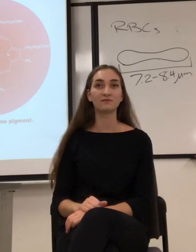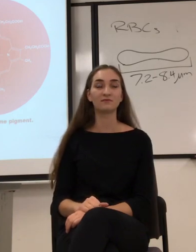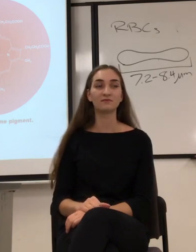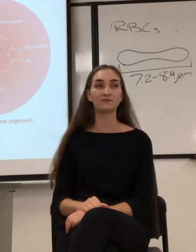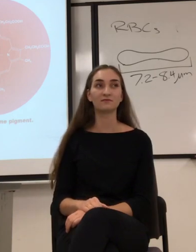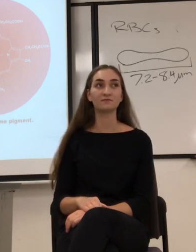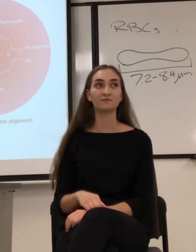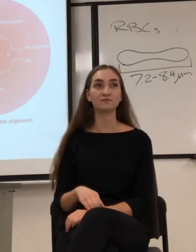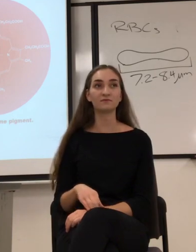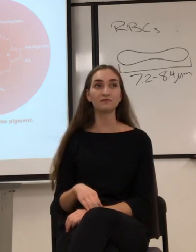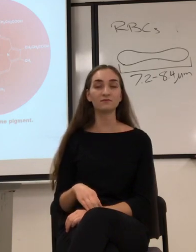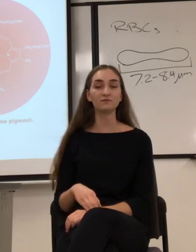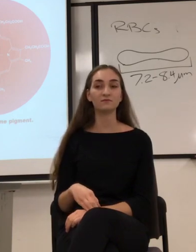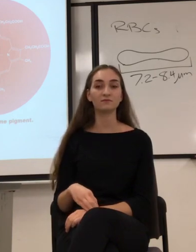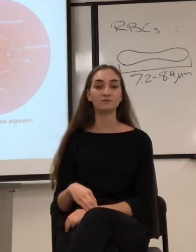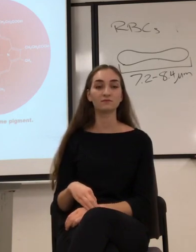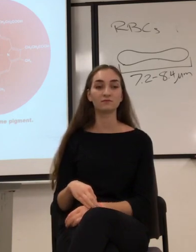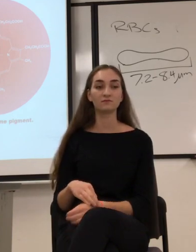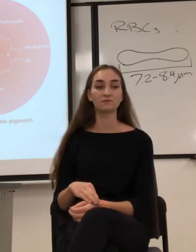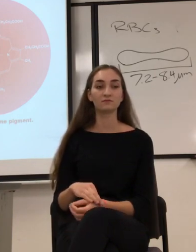You take